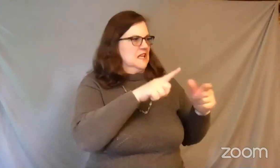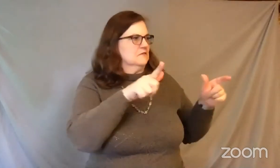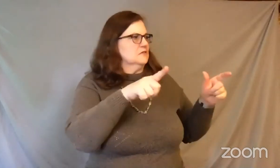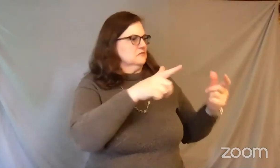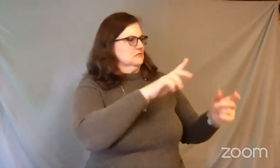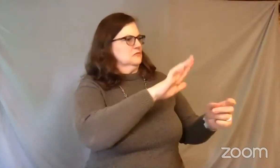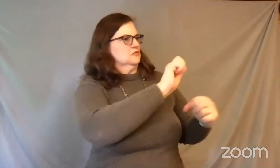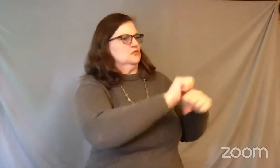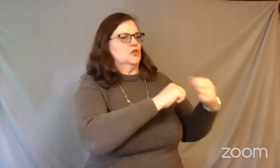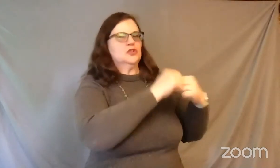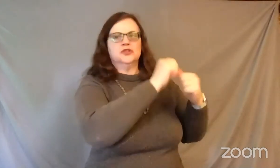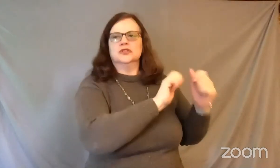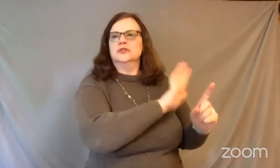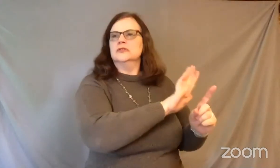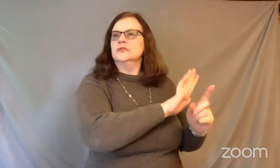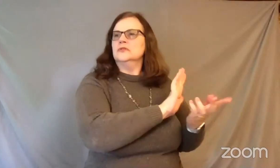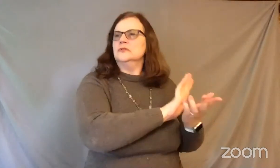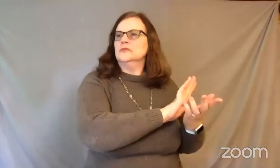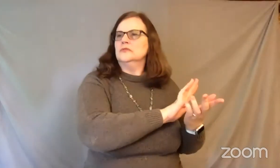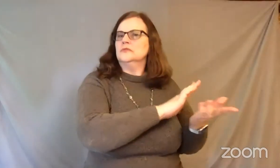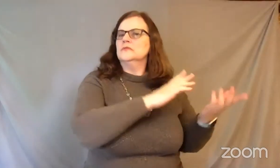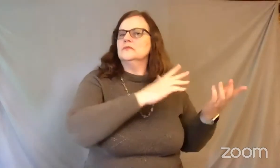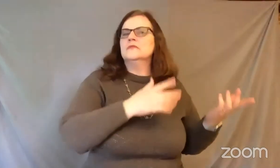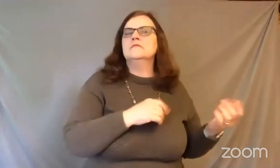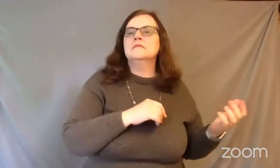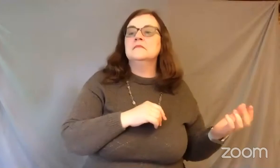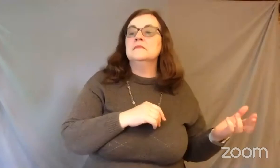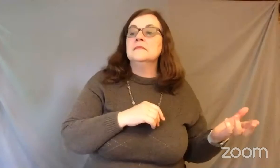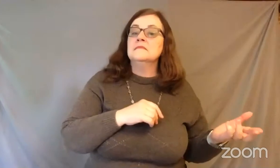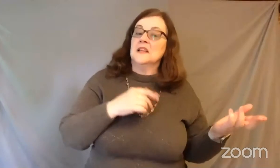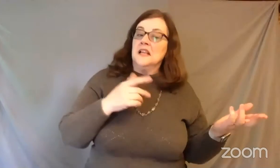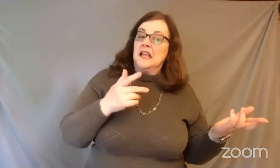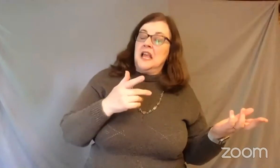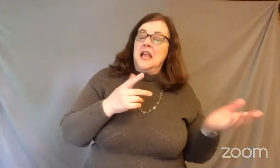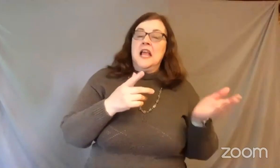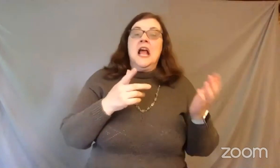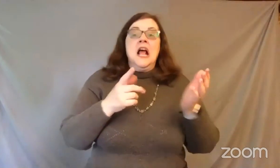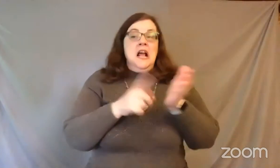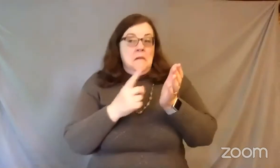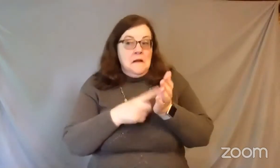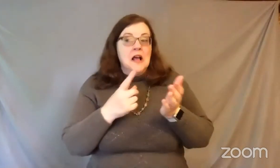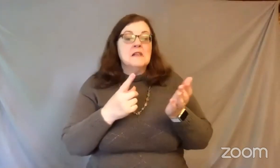The analysis of sign language acquisition, how that can inform us further about the language structure.